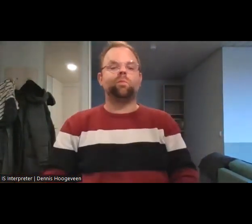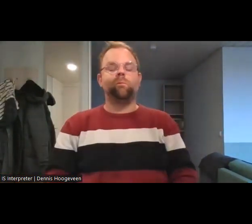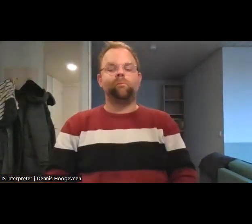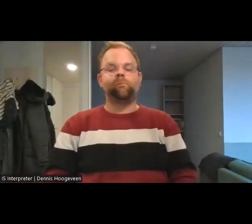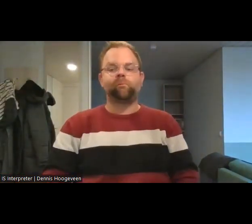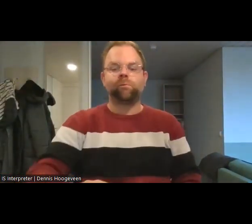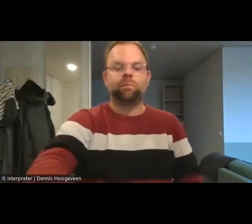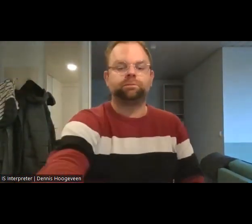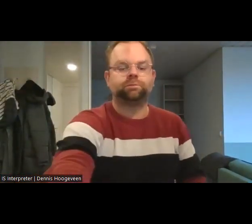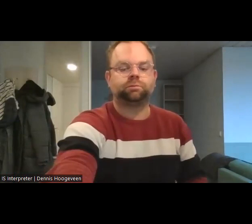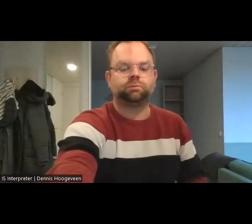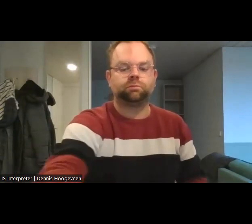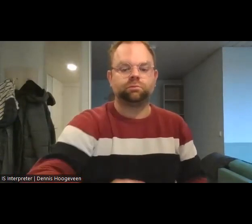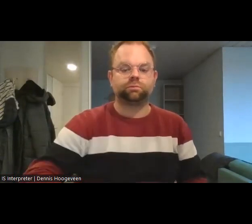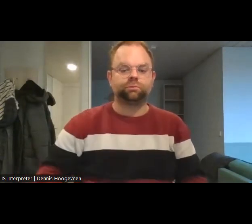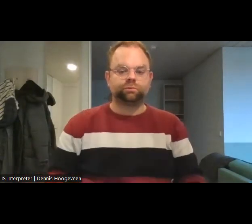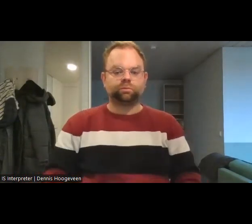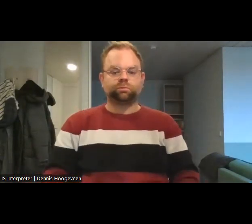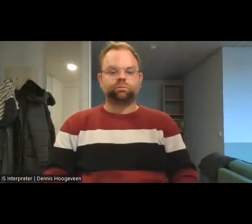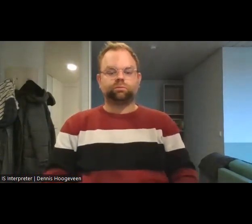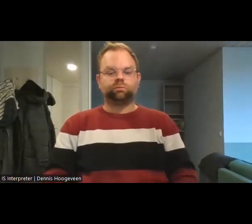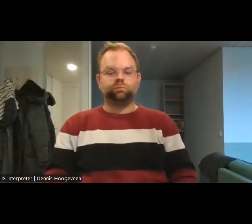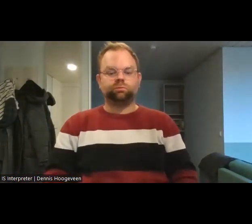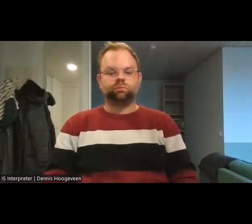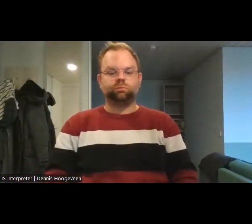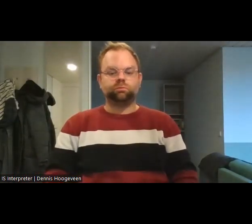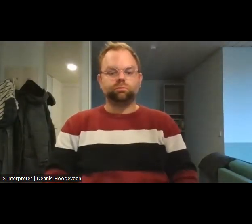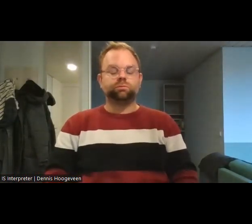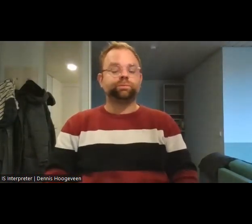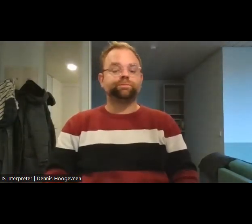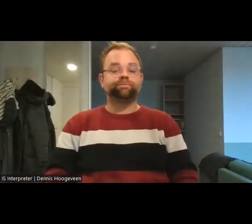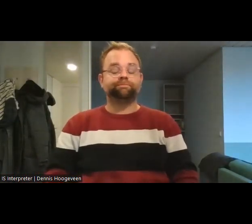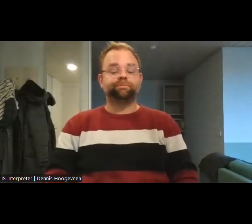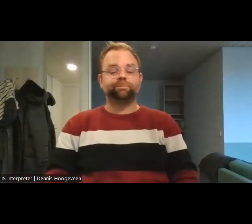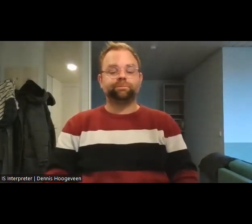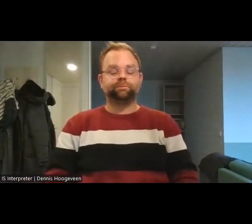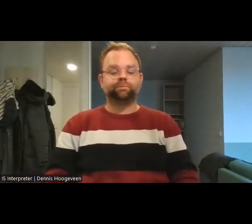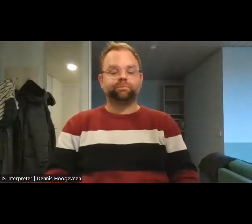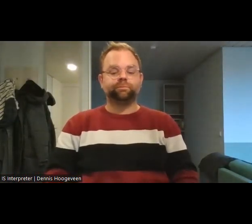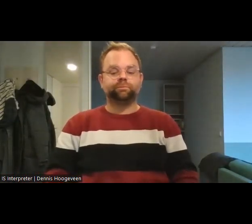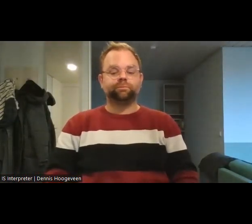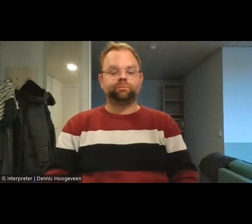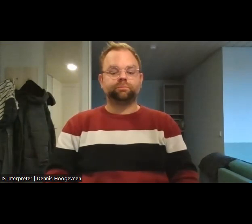when I'll do like a very brief intro and then you don't mind. Thank you. Okay, thank you.